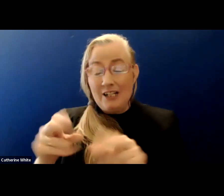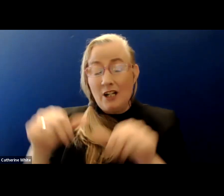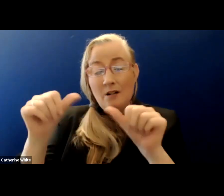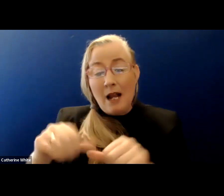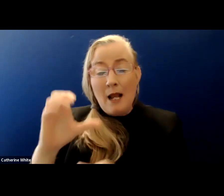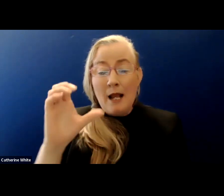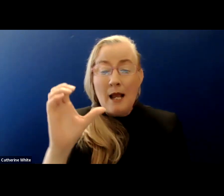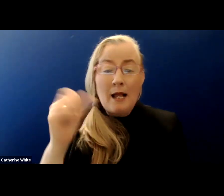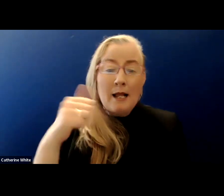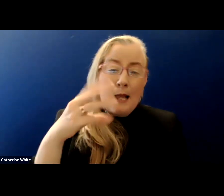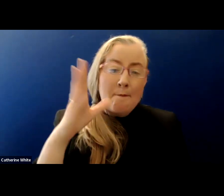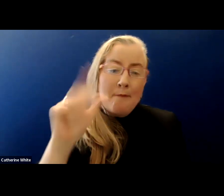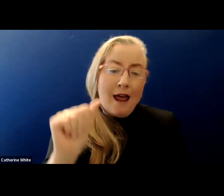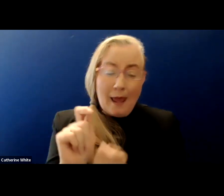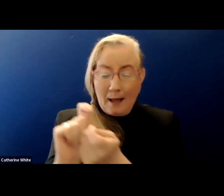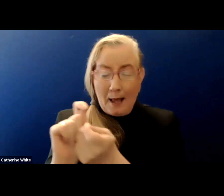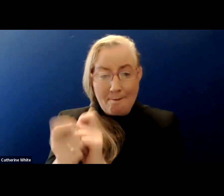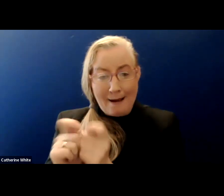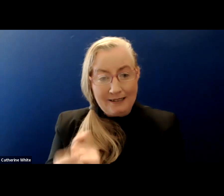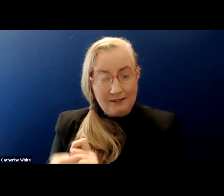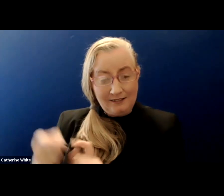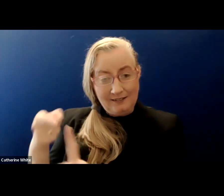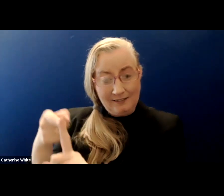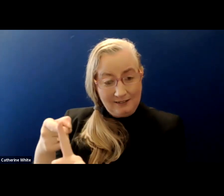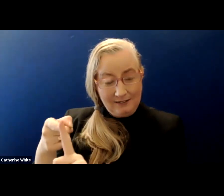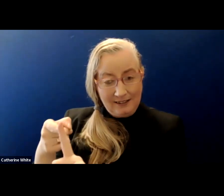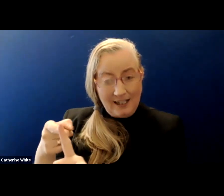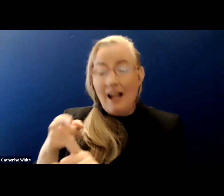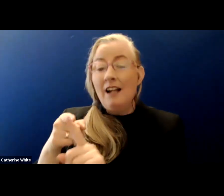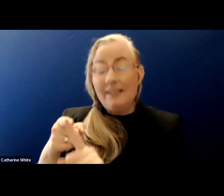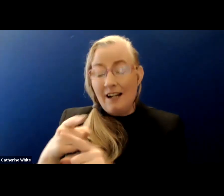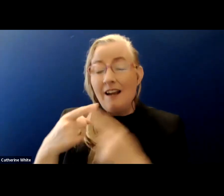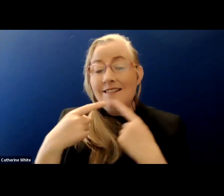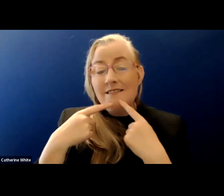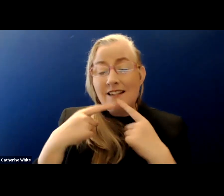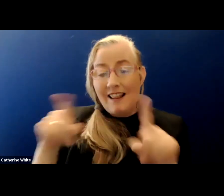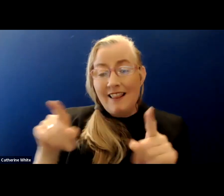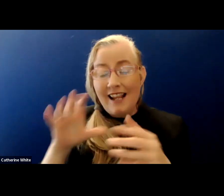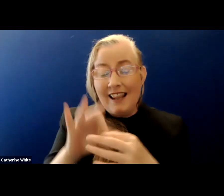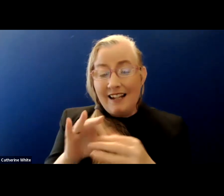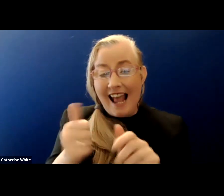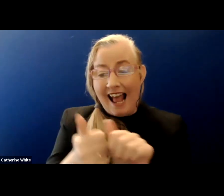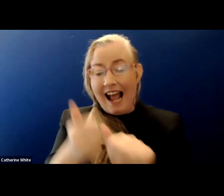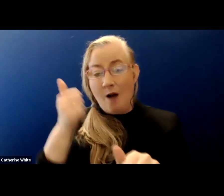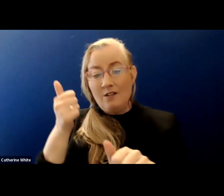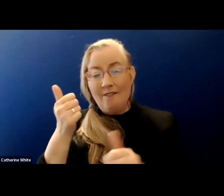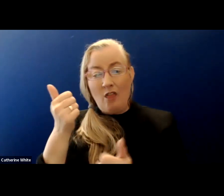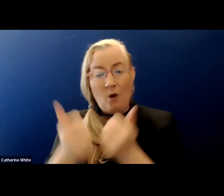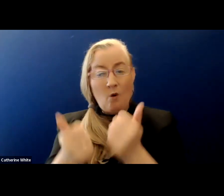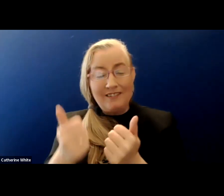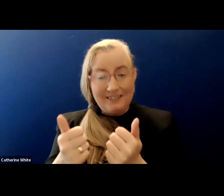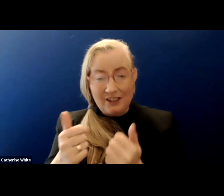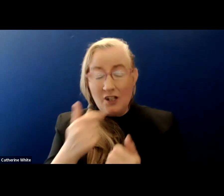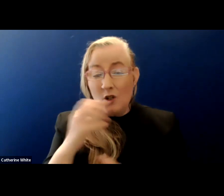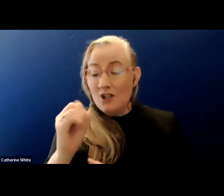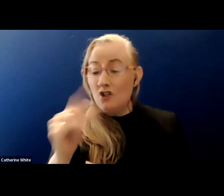on the crime of aggression and to not have issued a declaration opting out of the court's jurisdiction over the crime. So as Shane